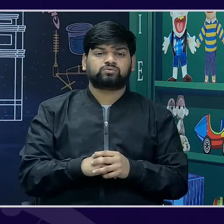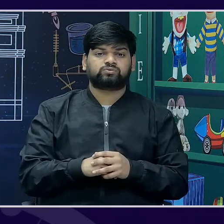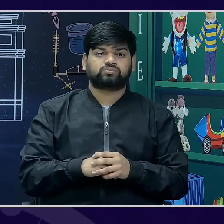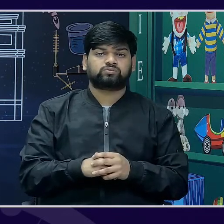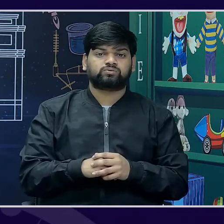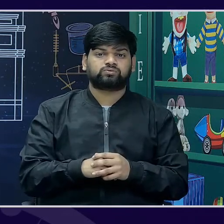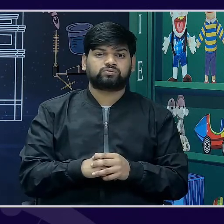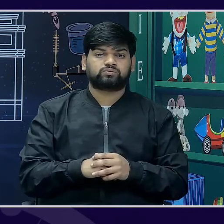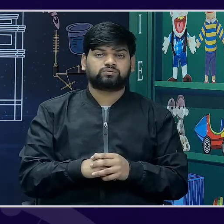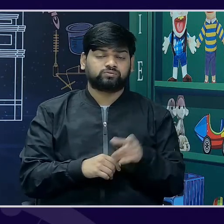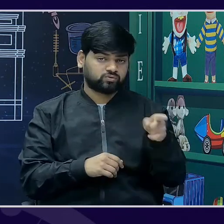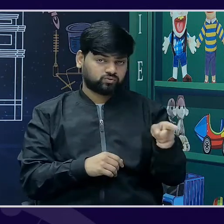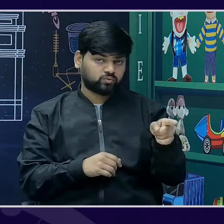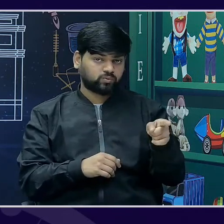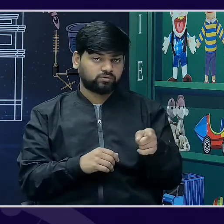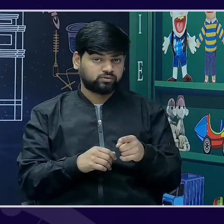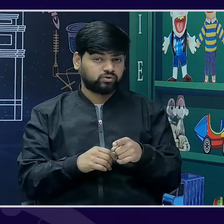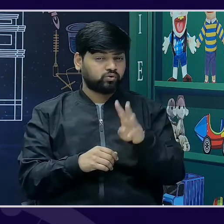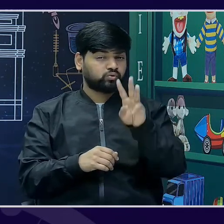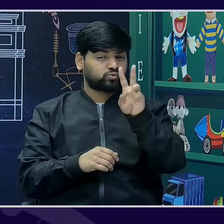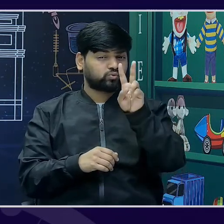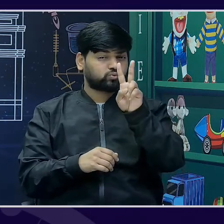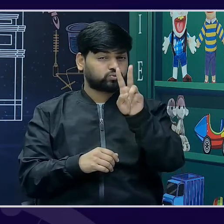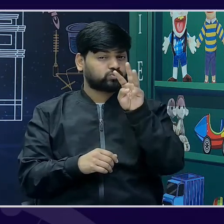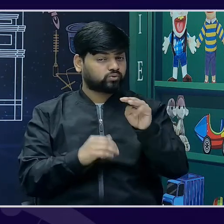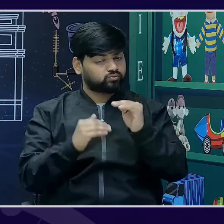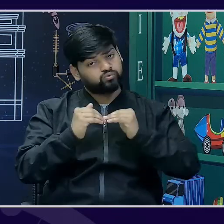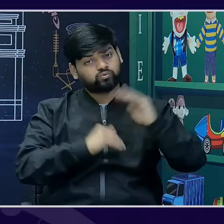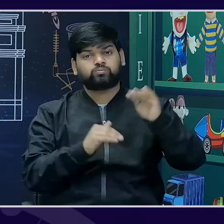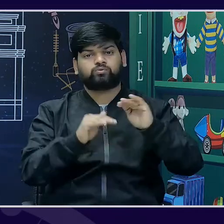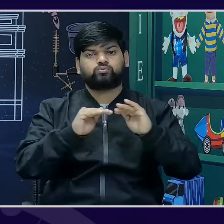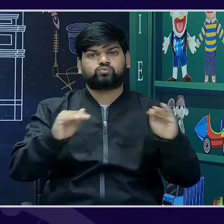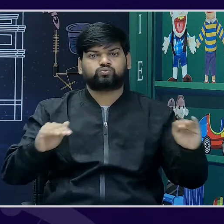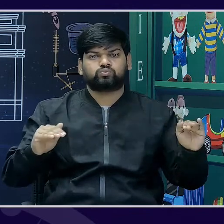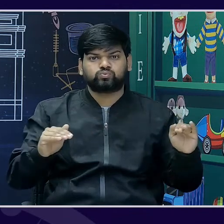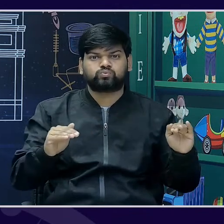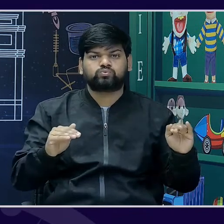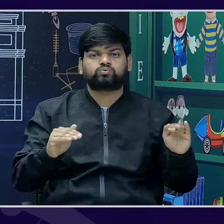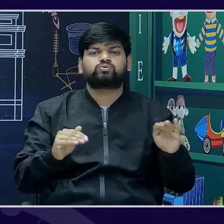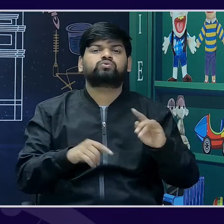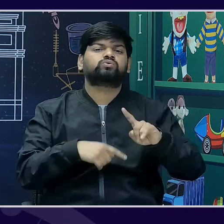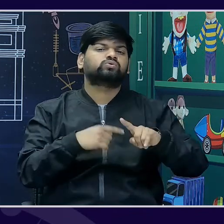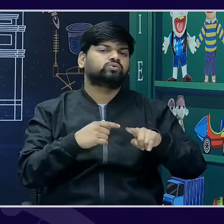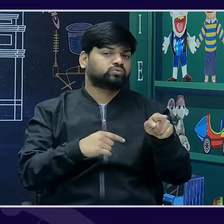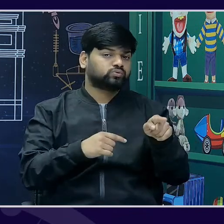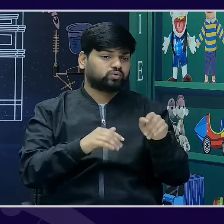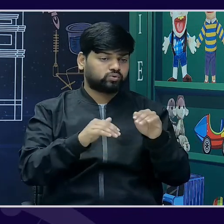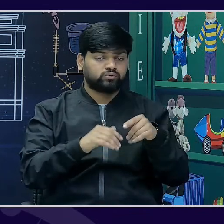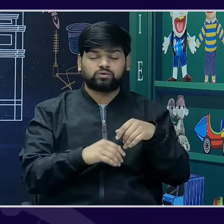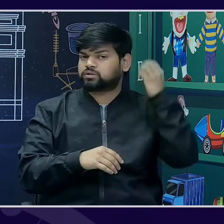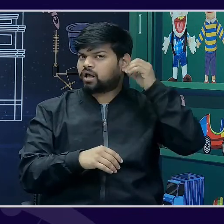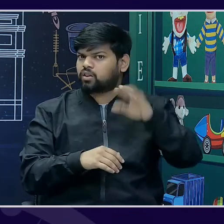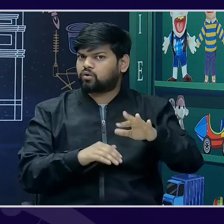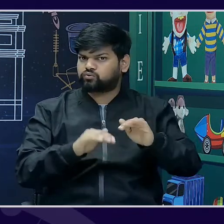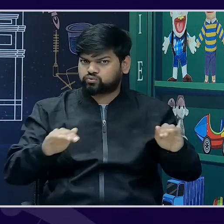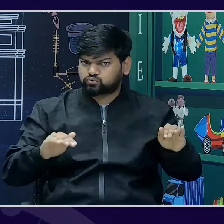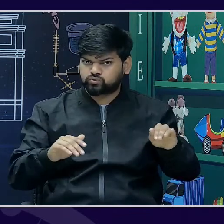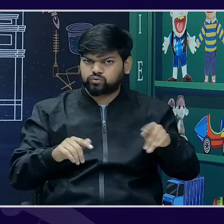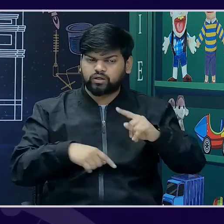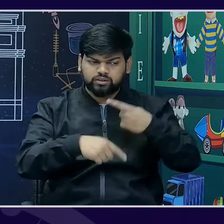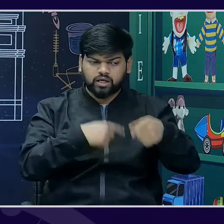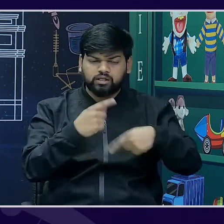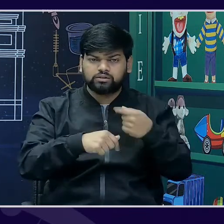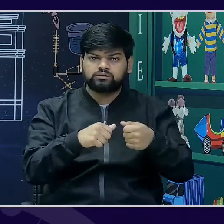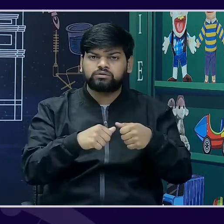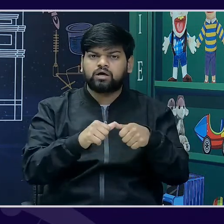other government schemes, and equal number are being operated in private. So mota around 4,000 to